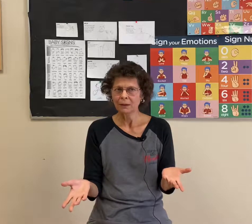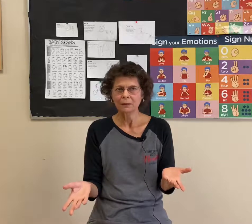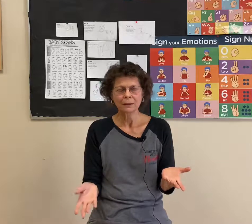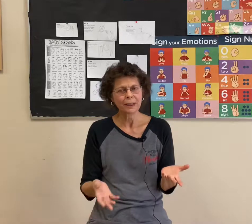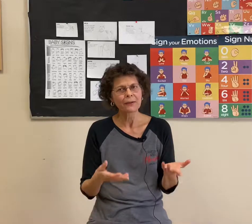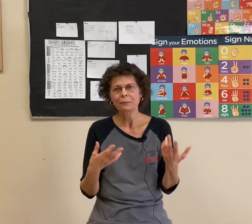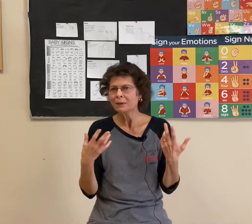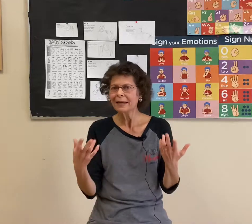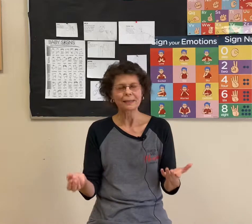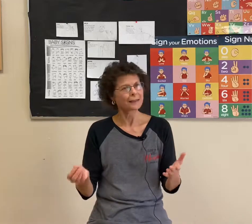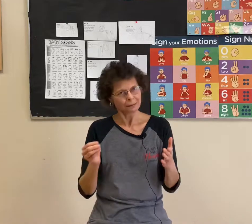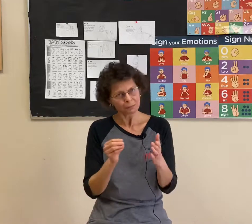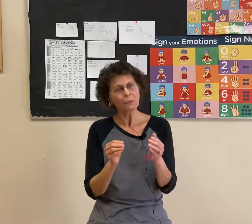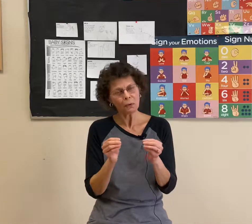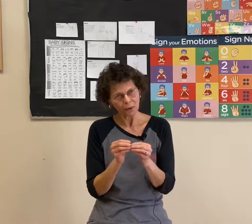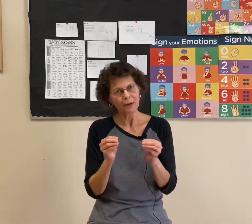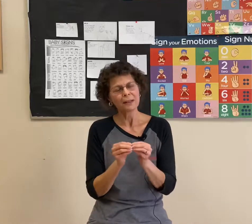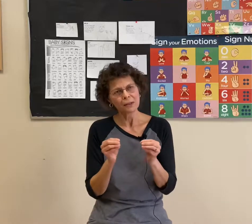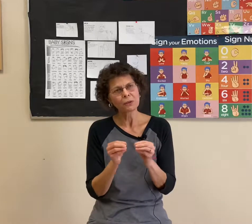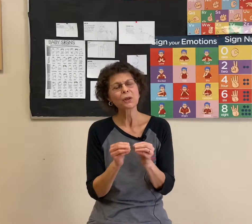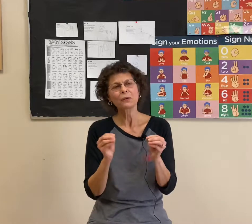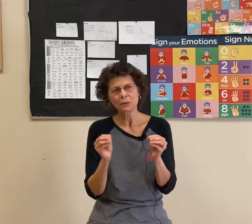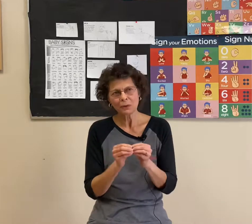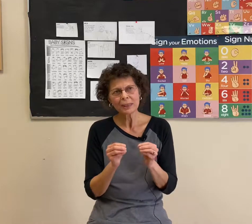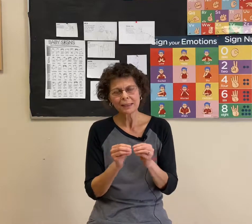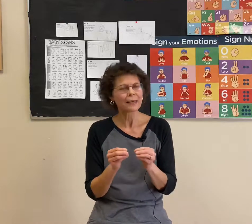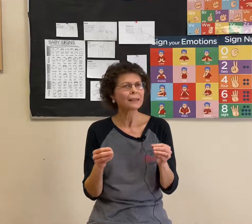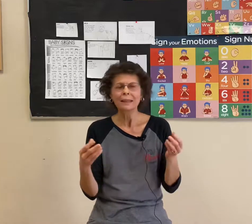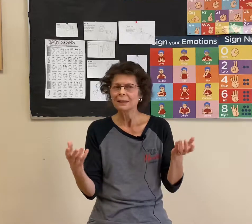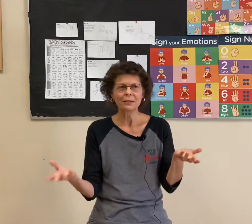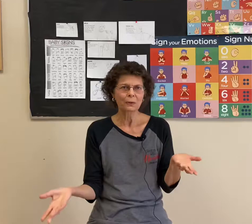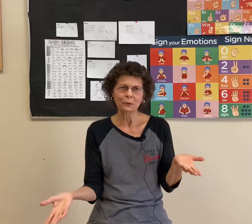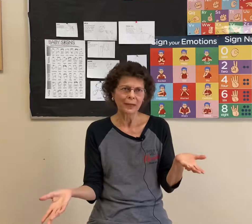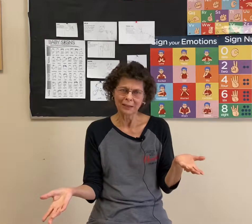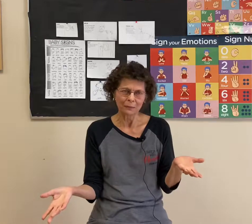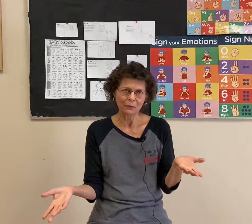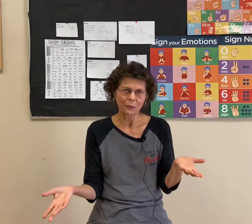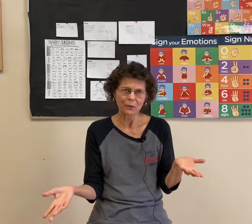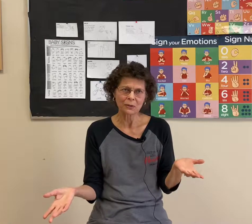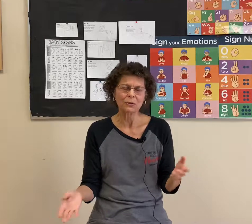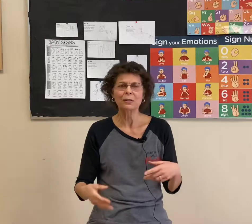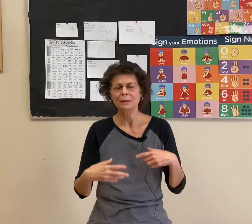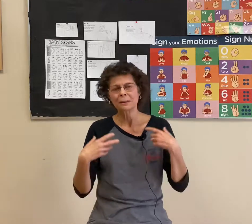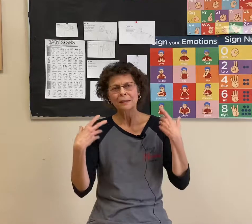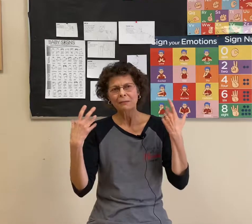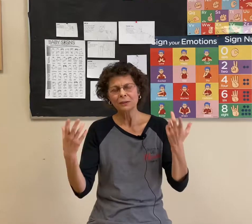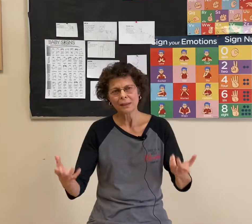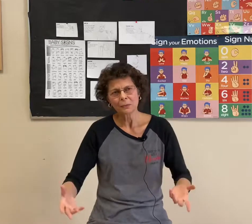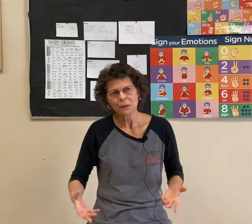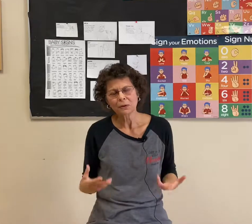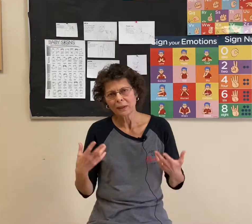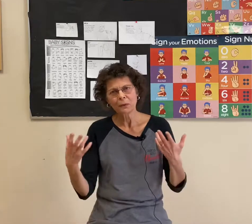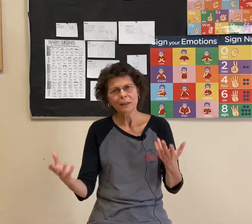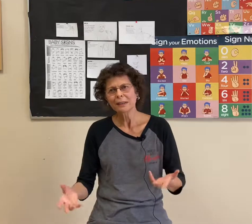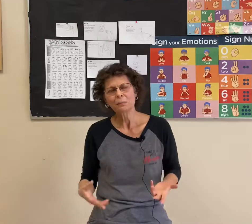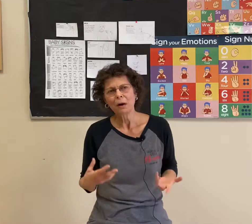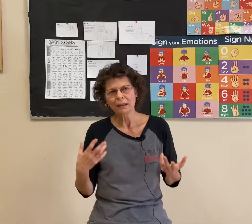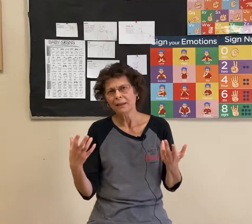tell them, yes, more, and you show them the right sign. You don't correct them, of course. You just emphasize what the curriculum is and model that.